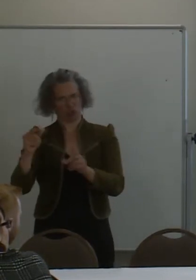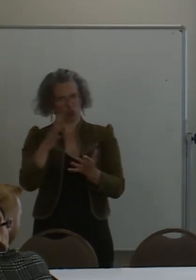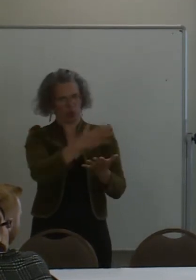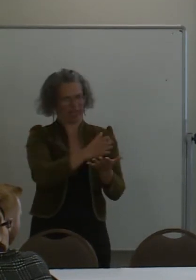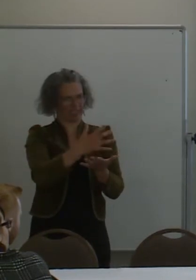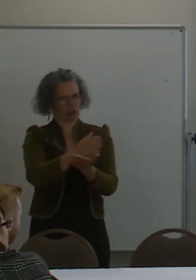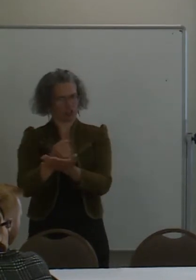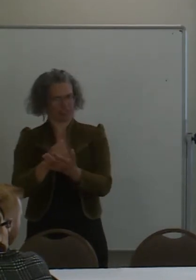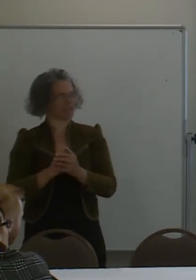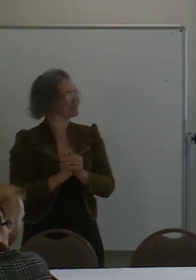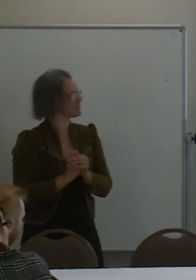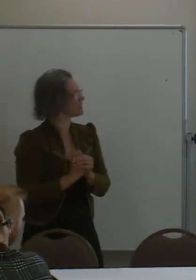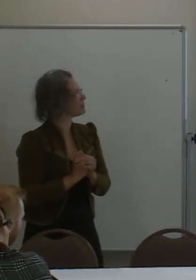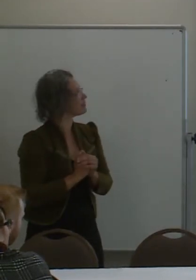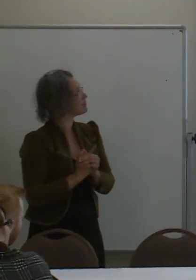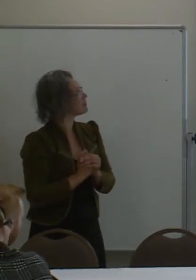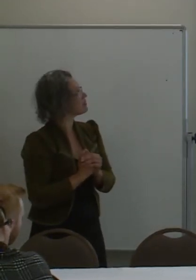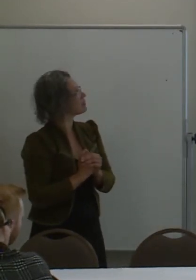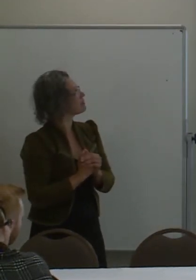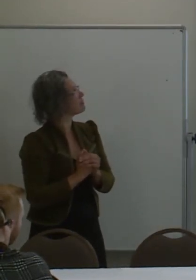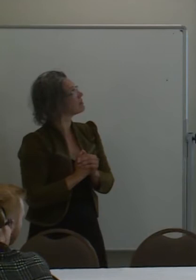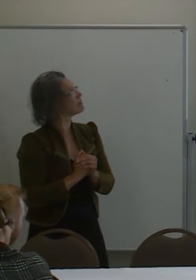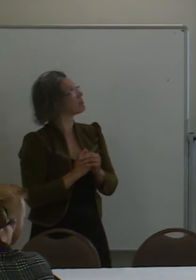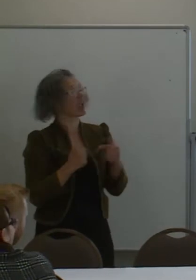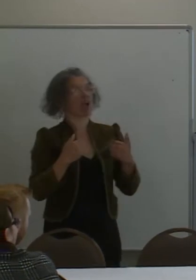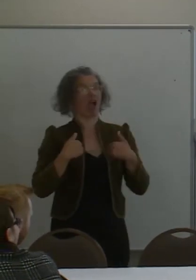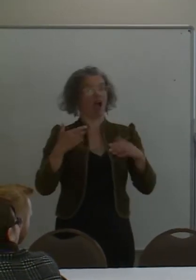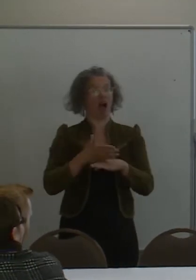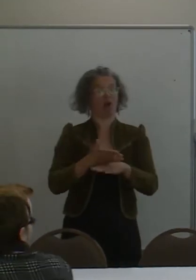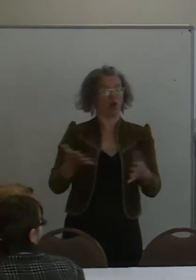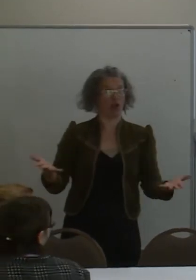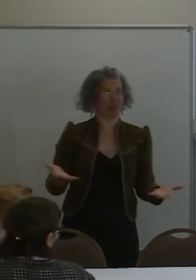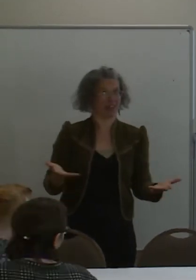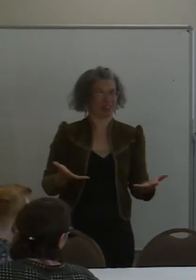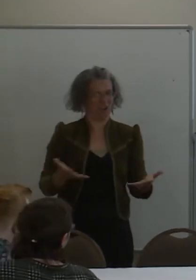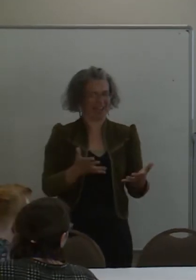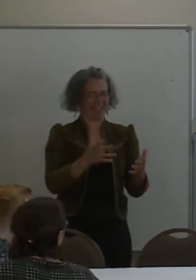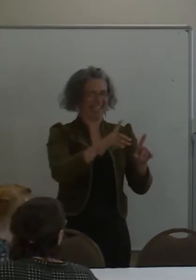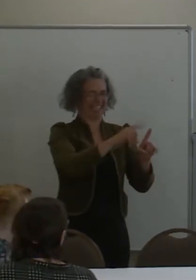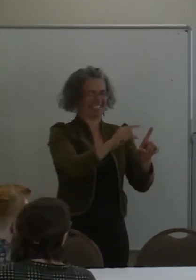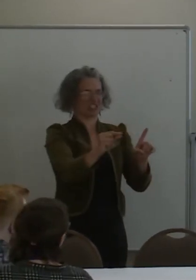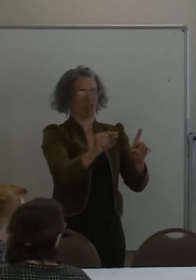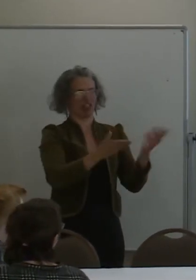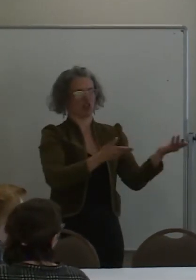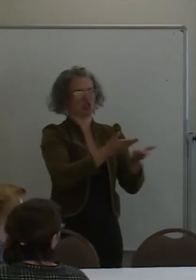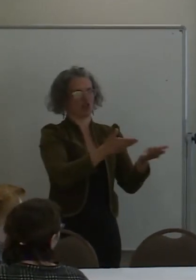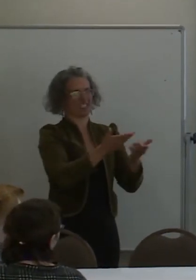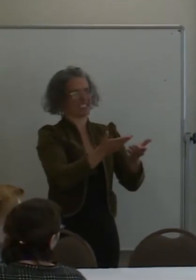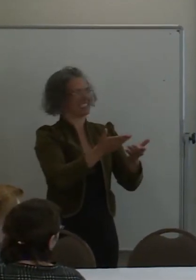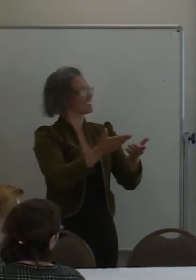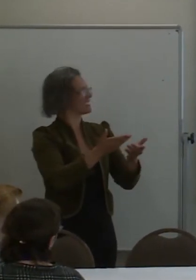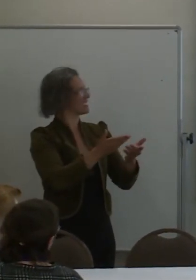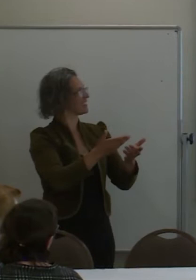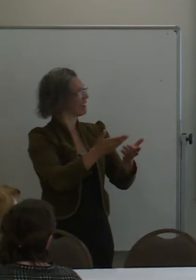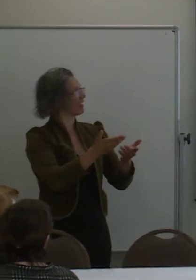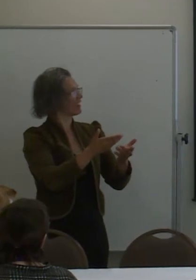I work in our systems, or our digital services department. So that's our organizational